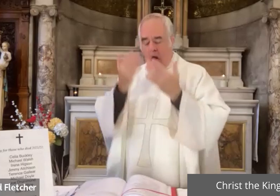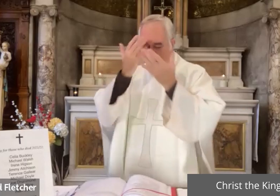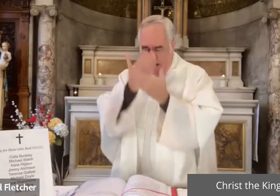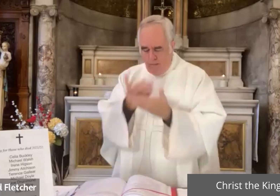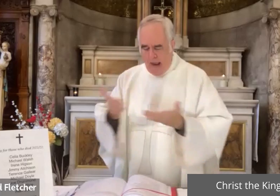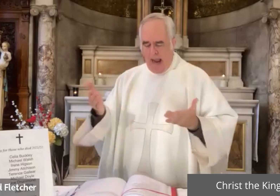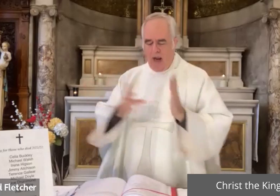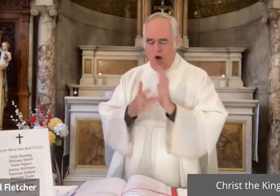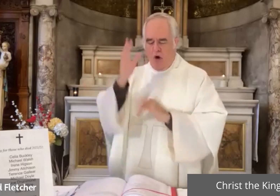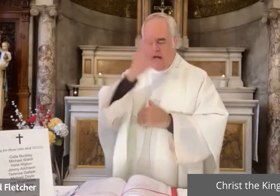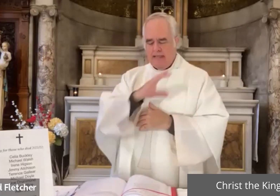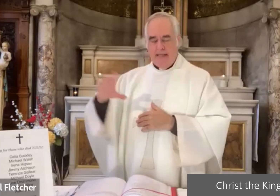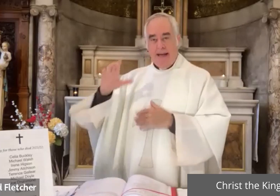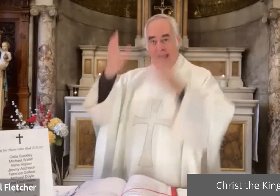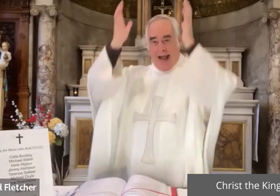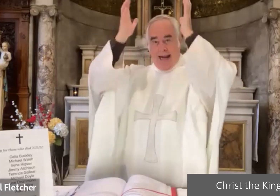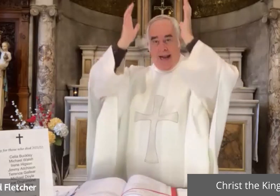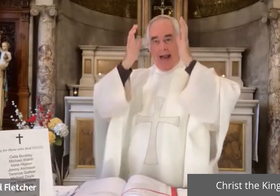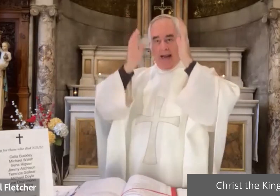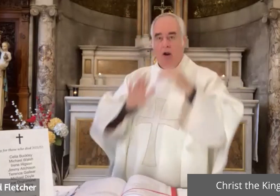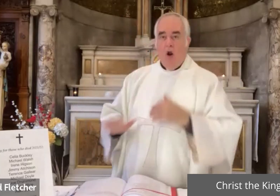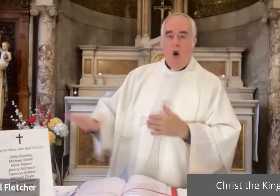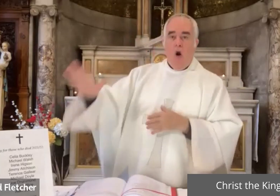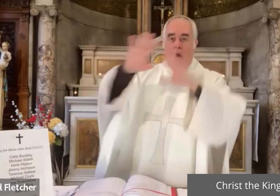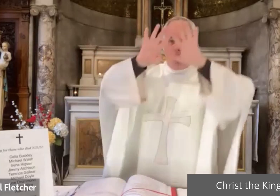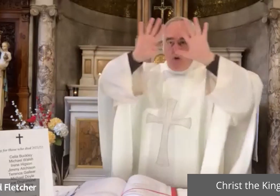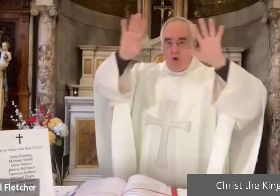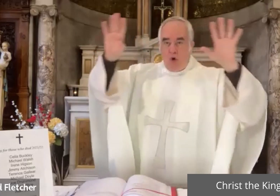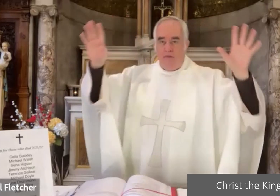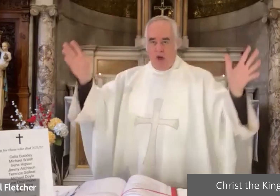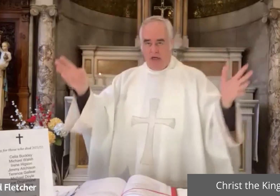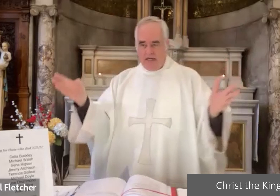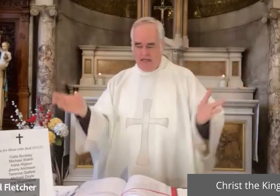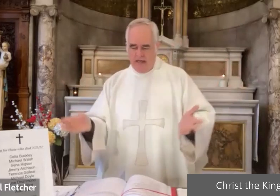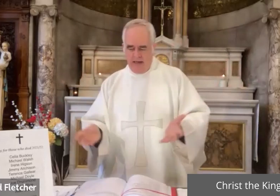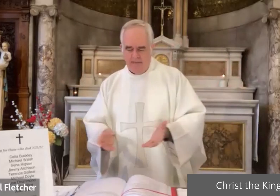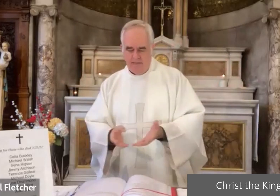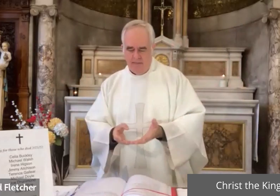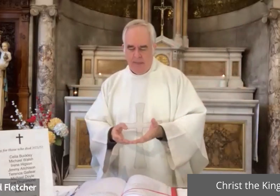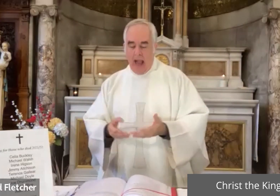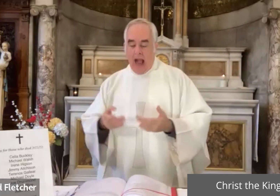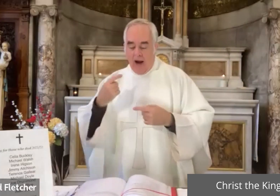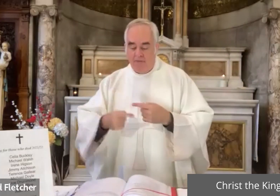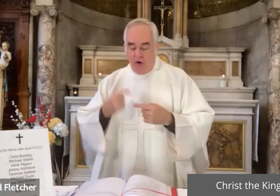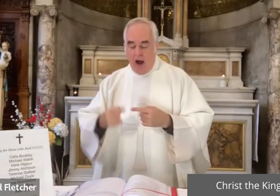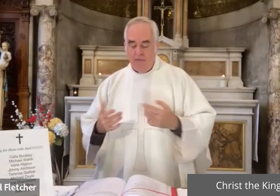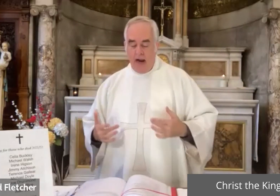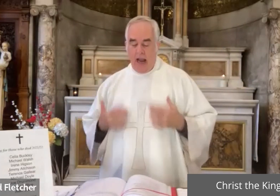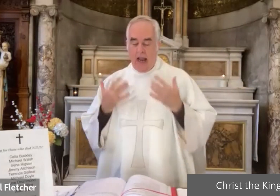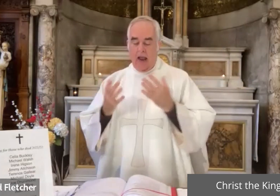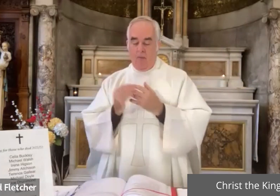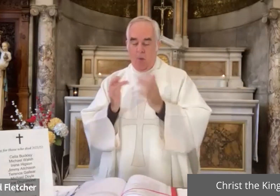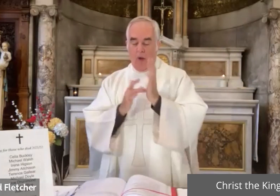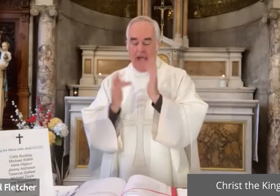us obey Christ, King of the universe, and